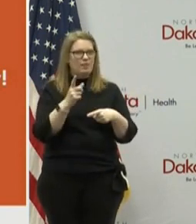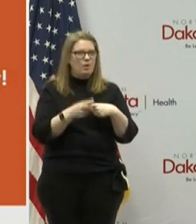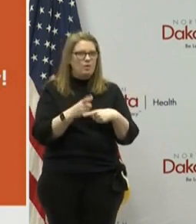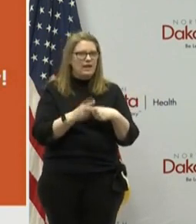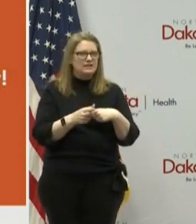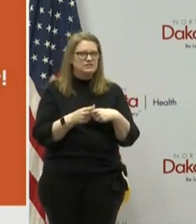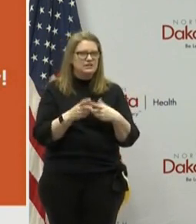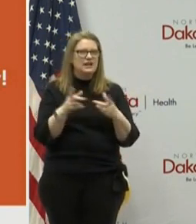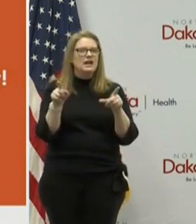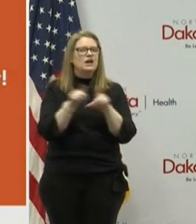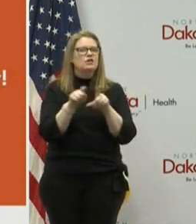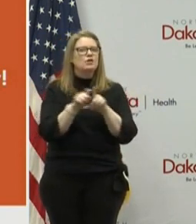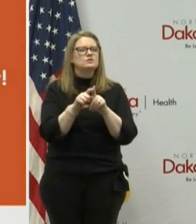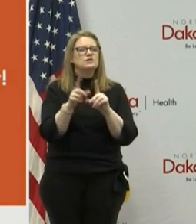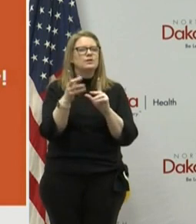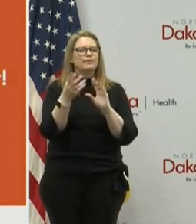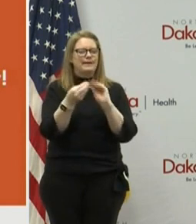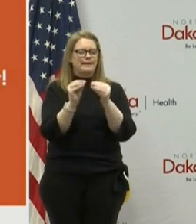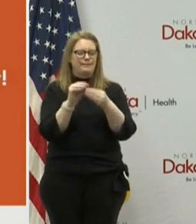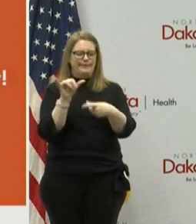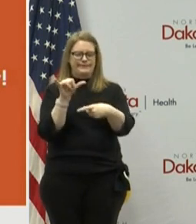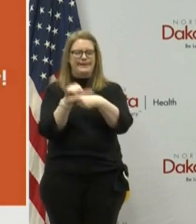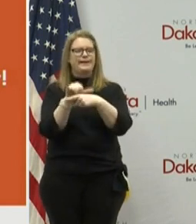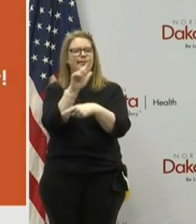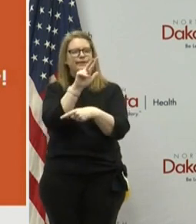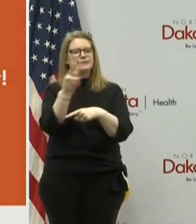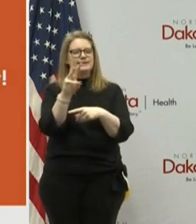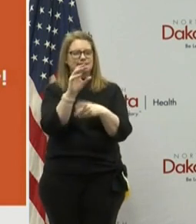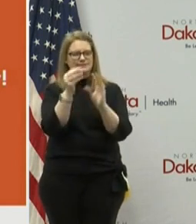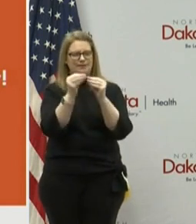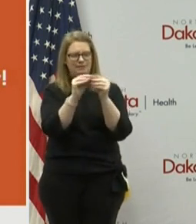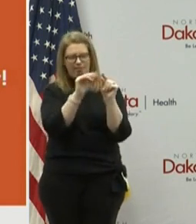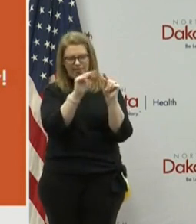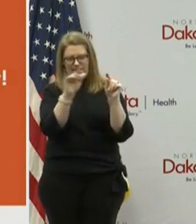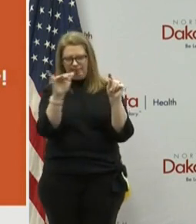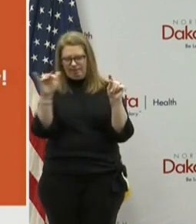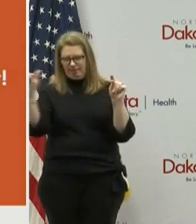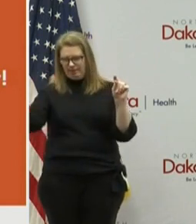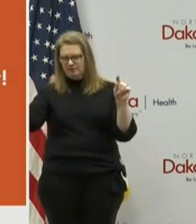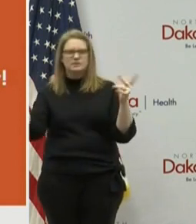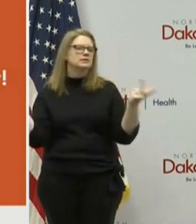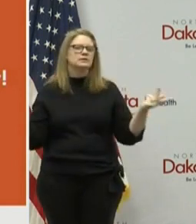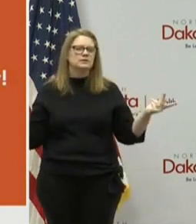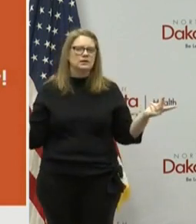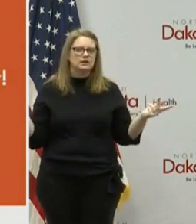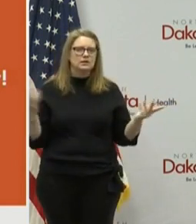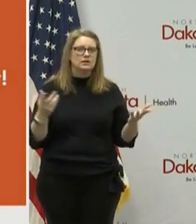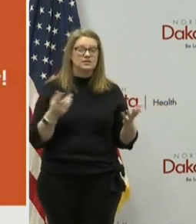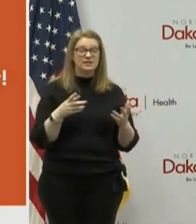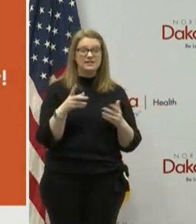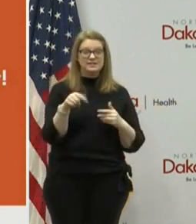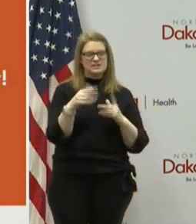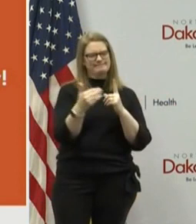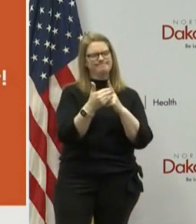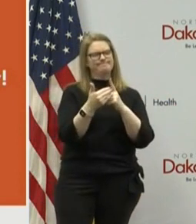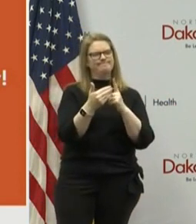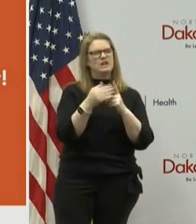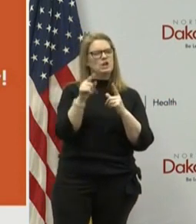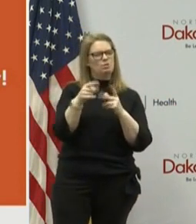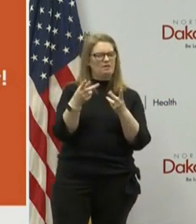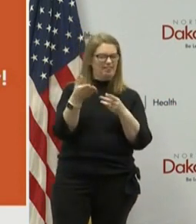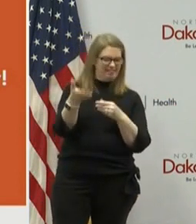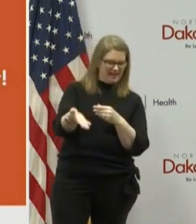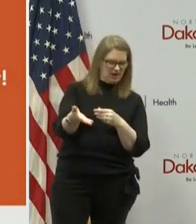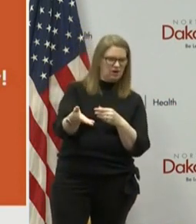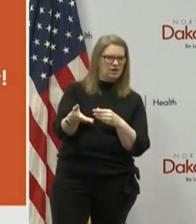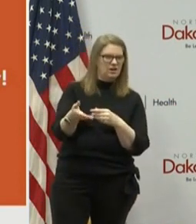And so we could be notifying all those random ID numbers, hey, you were at this location, you may want to be aware. So there's, in